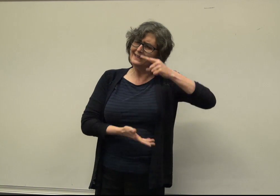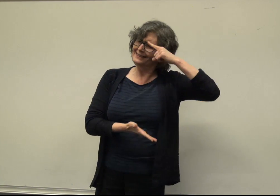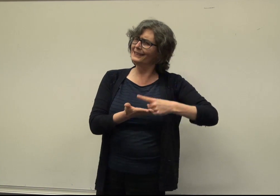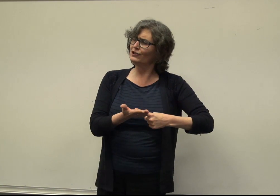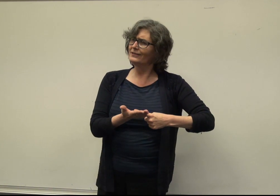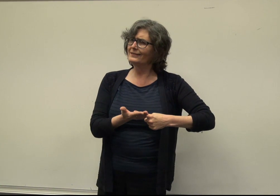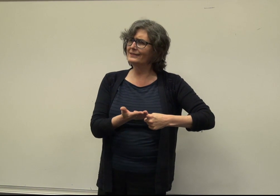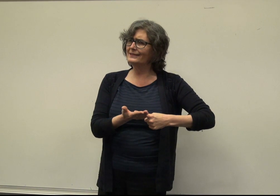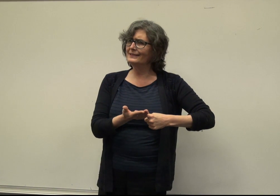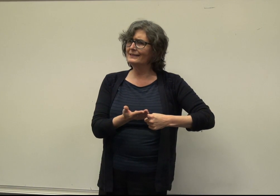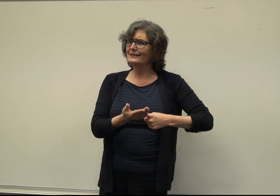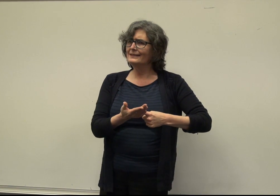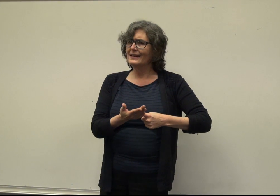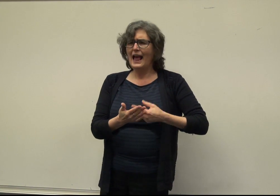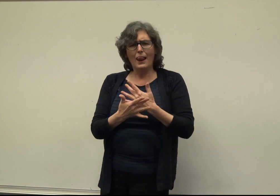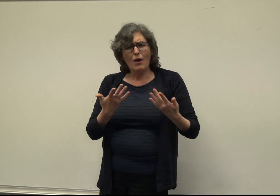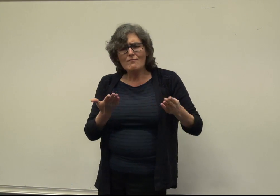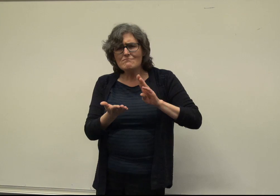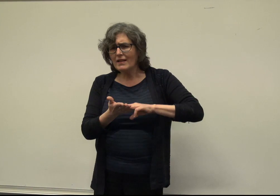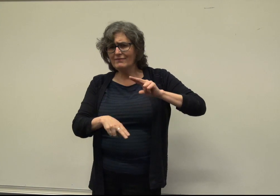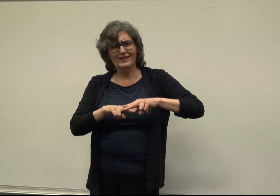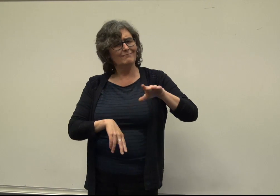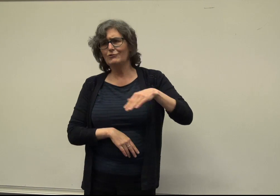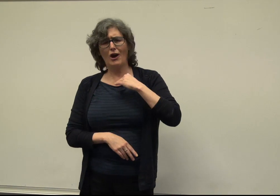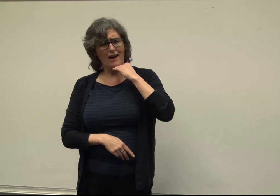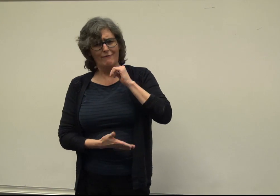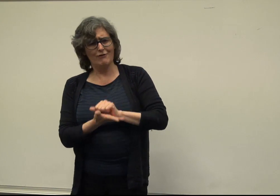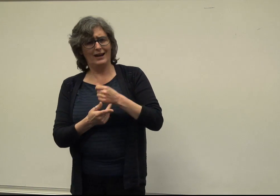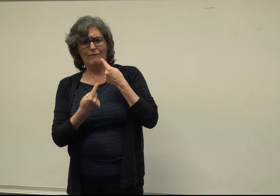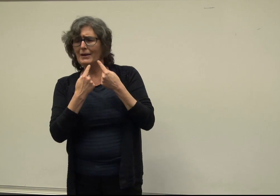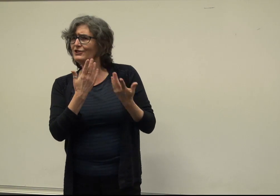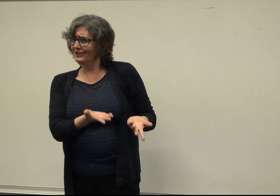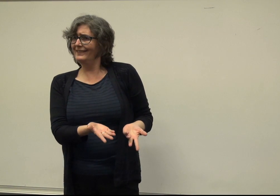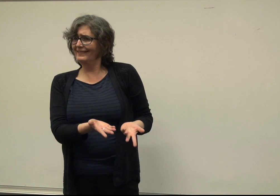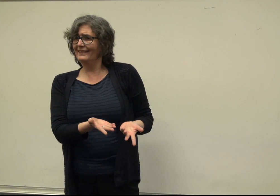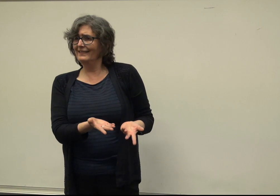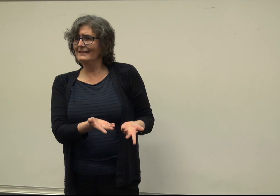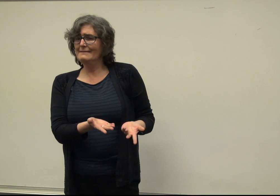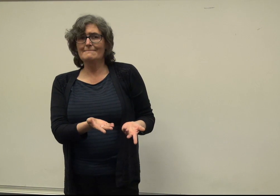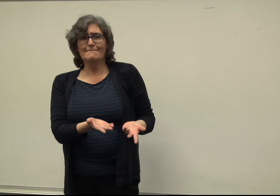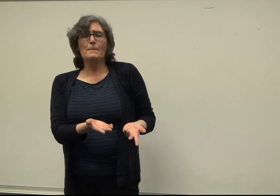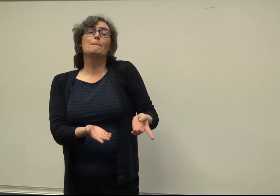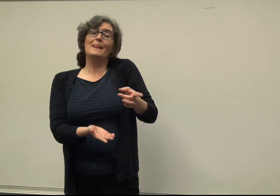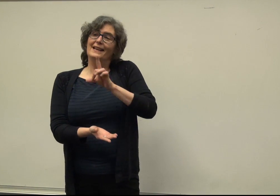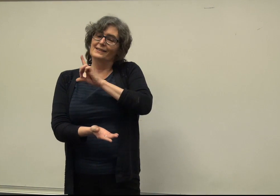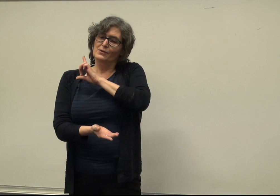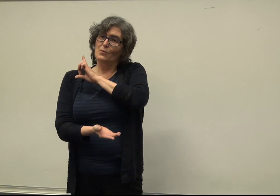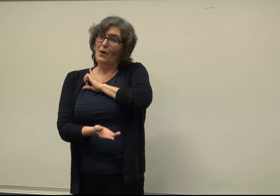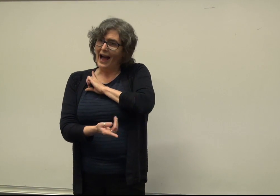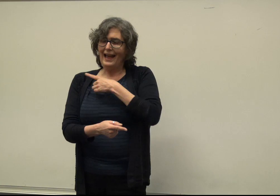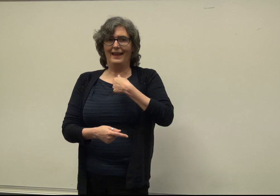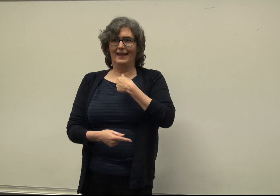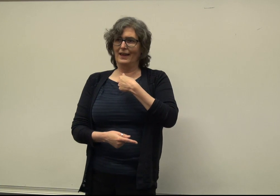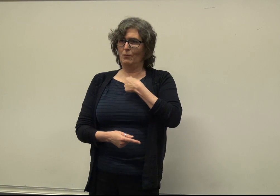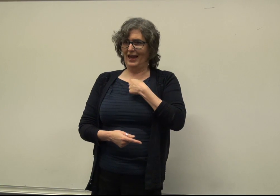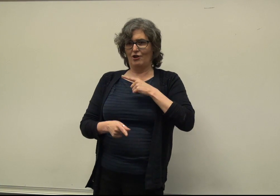on misconceptions and myths. And that's why we are trying to bridge the gap